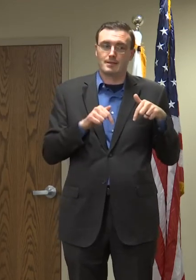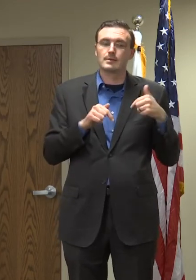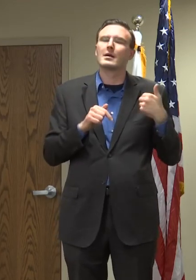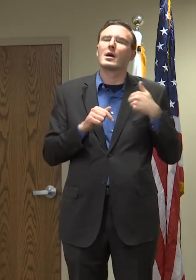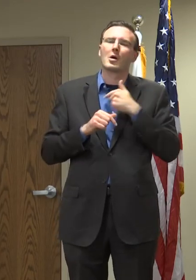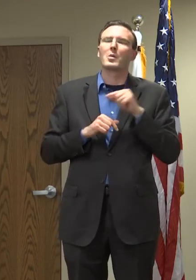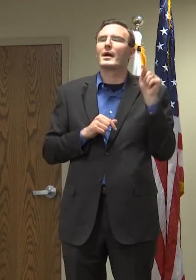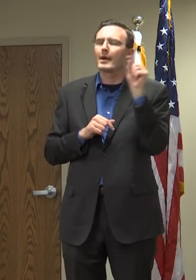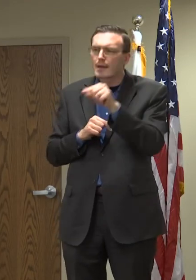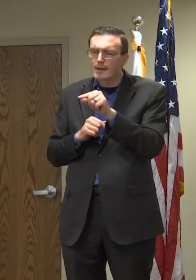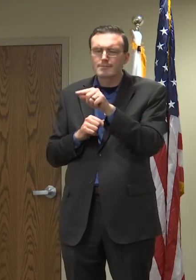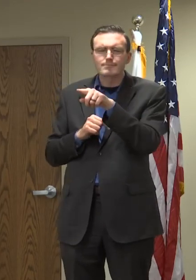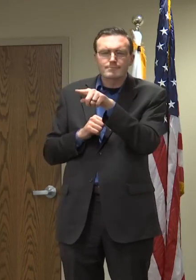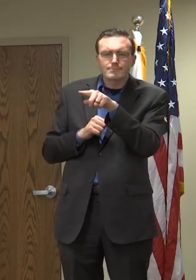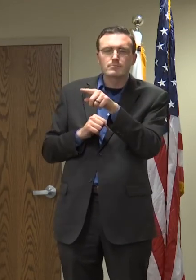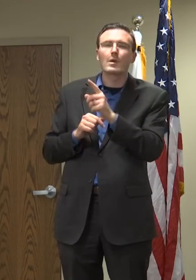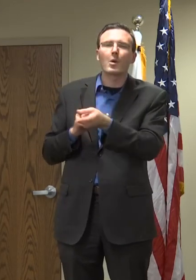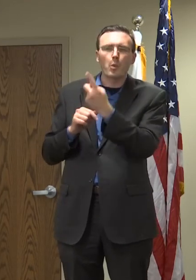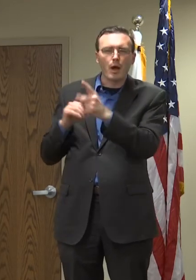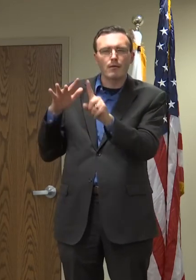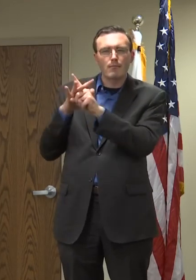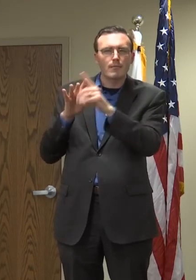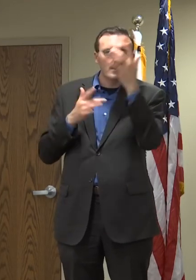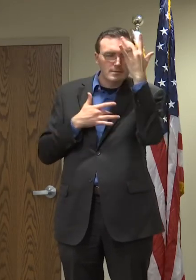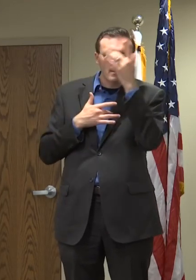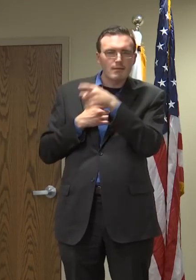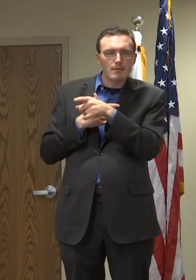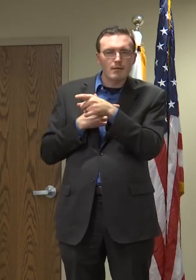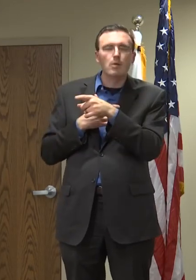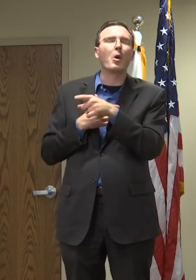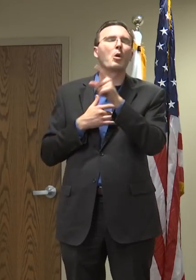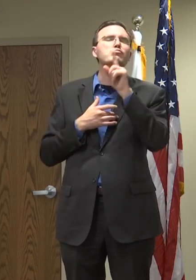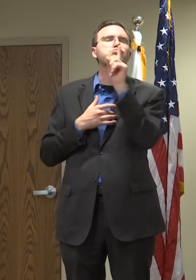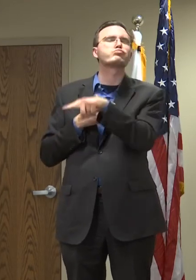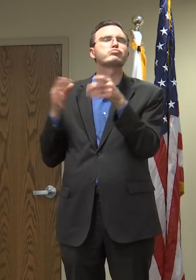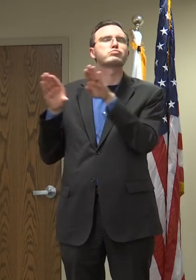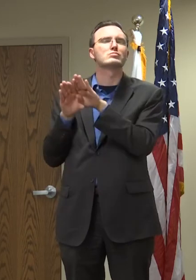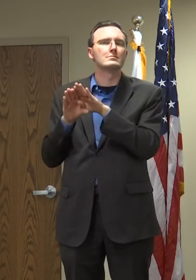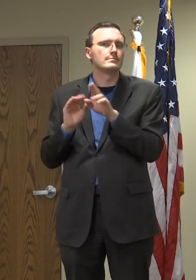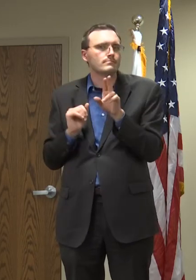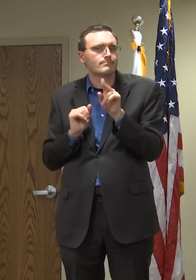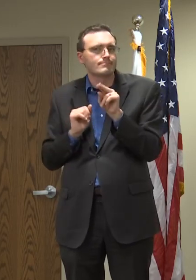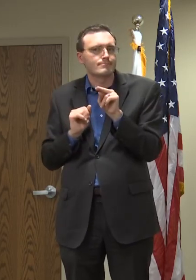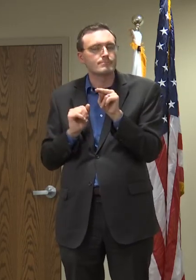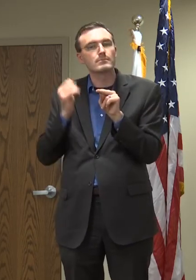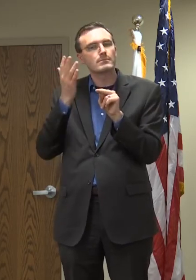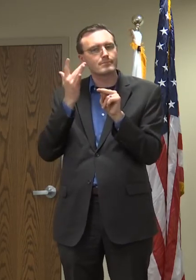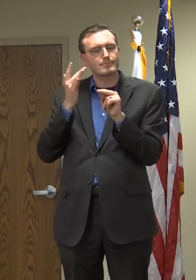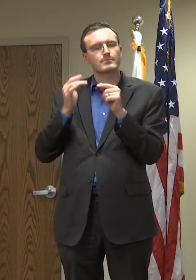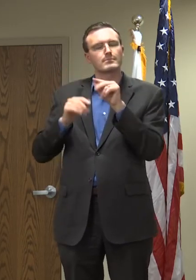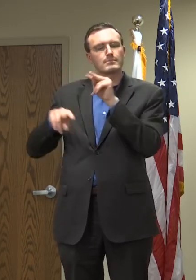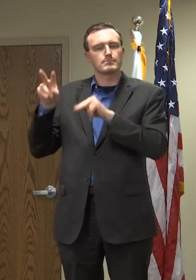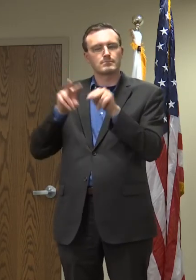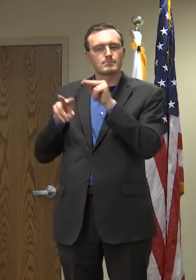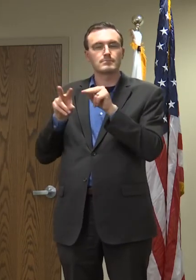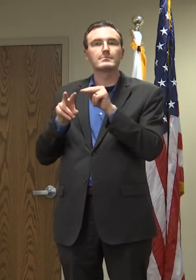So simply having one case in a business does not mean they need to close or that they will be closed,